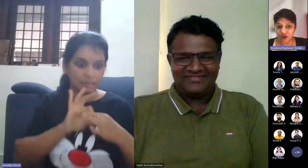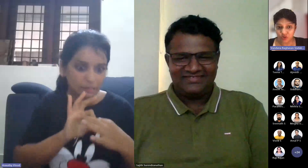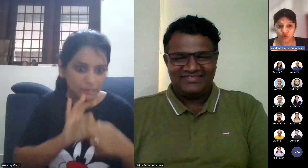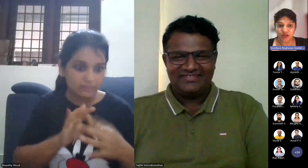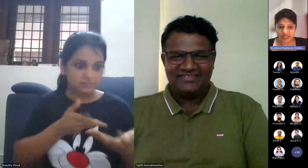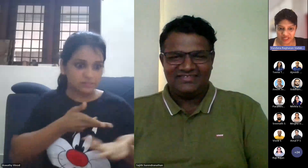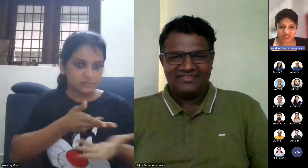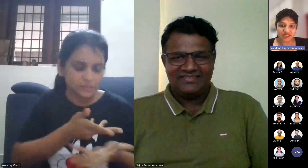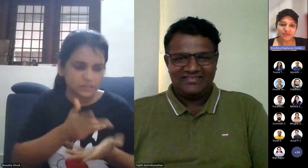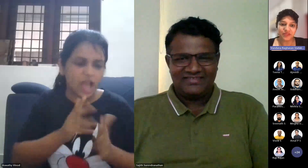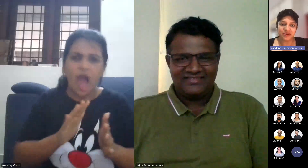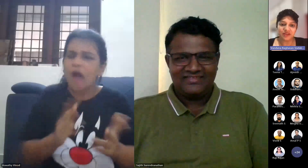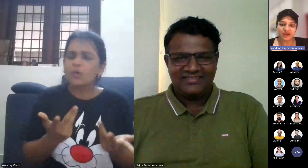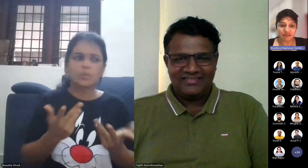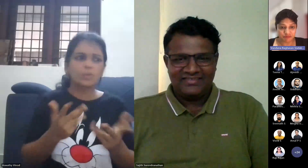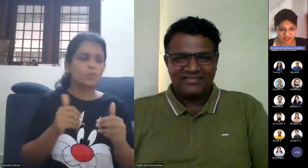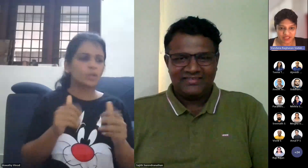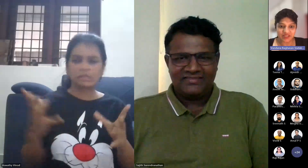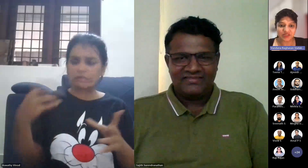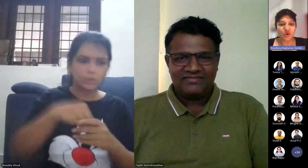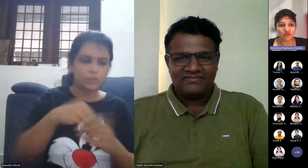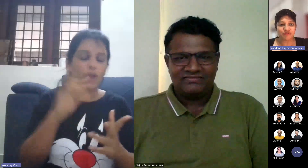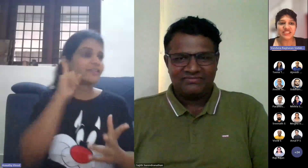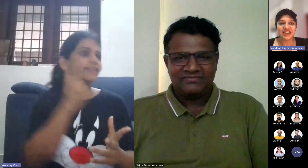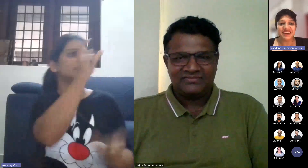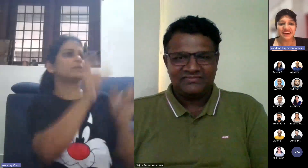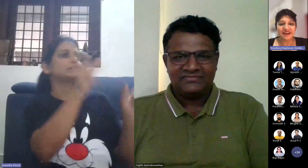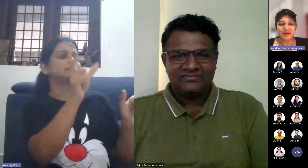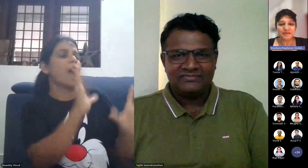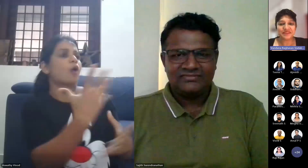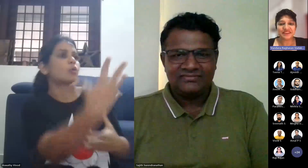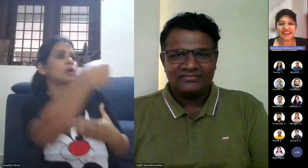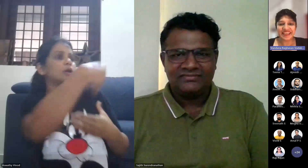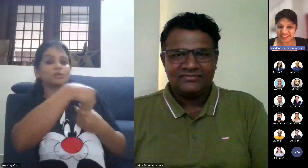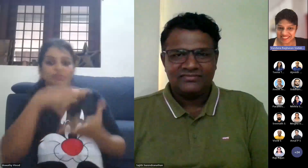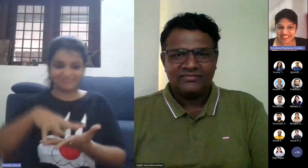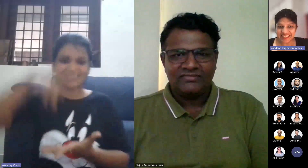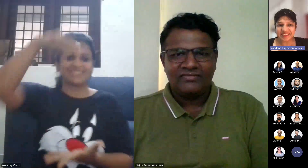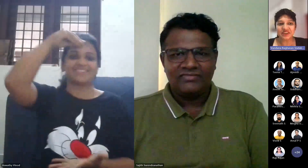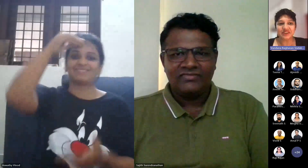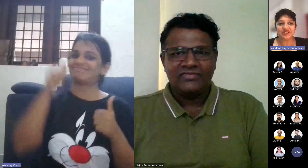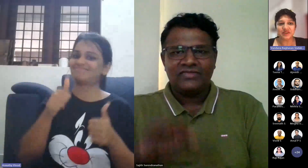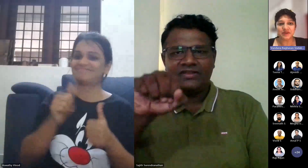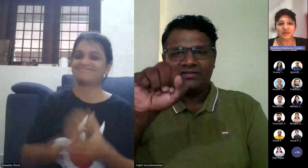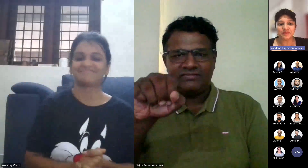terms of how to address a deaf person. So all of this. Again, asking